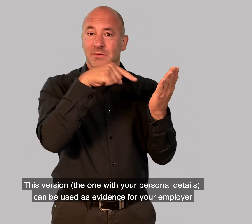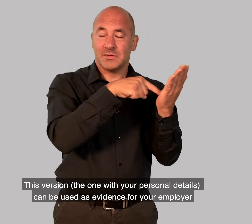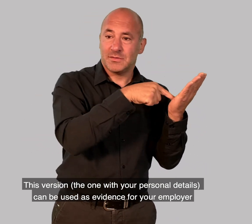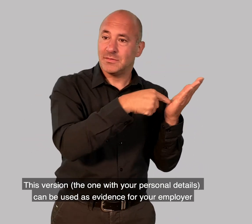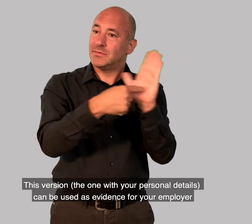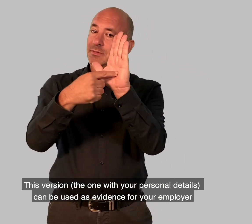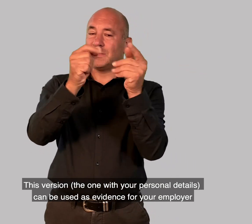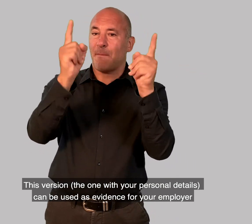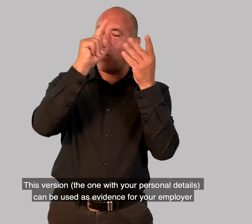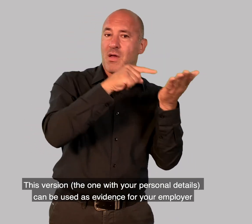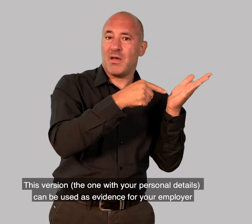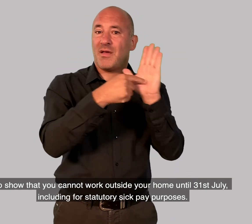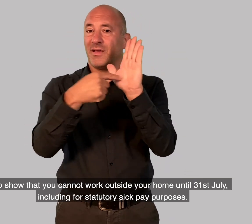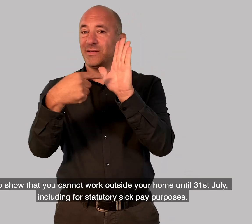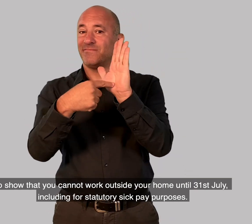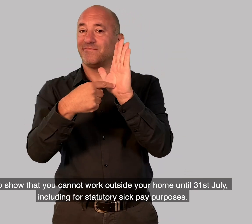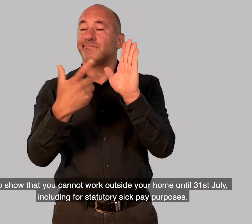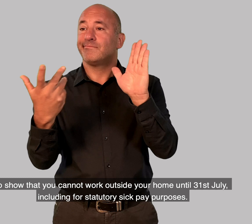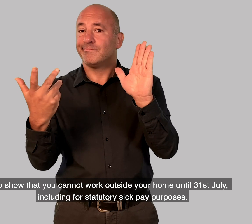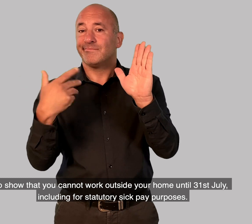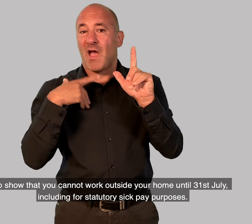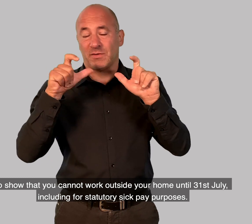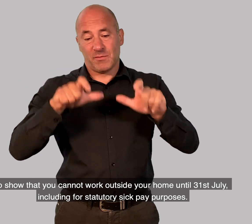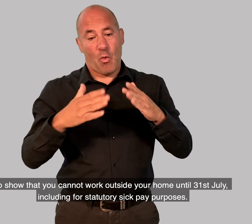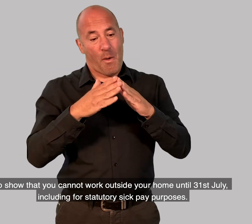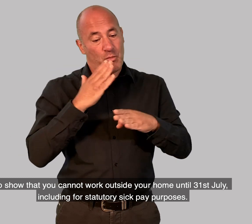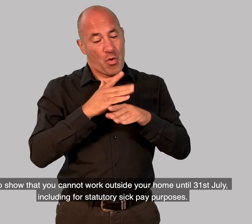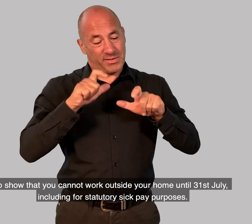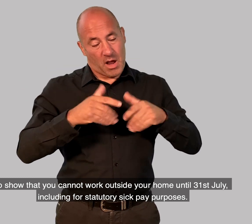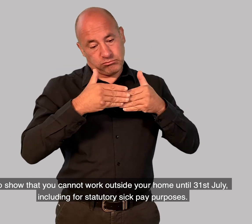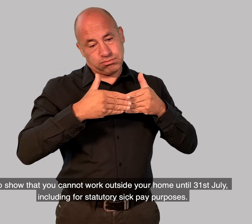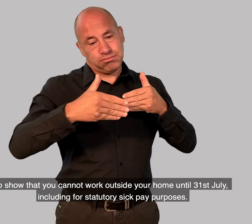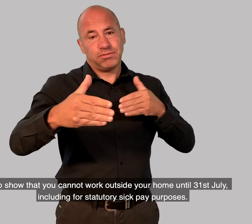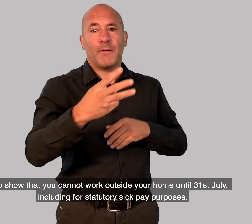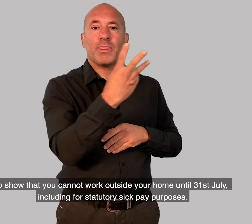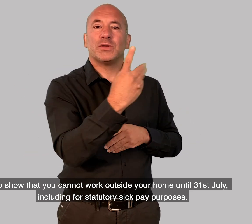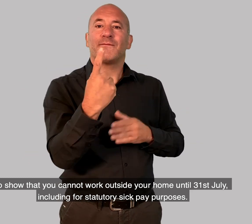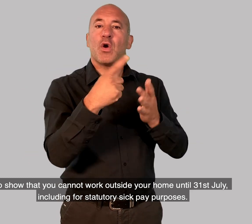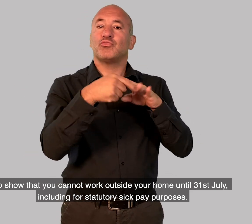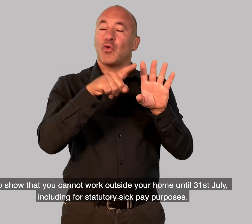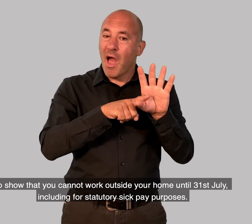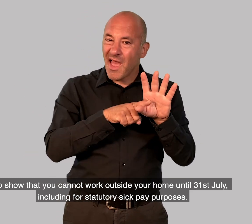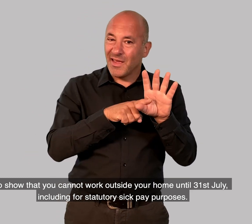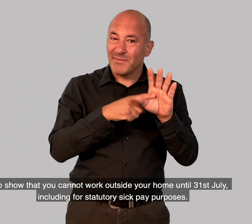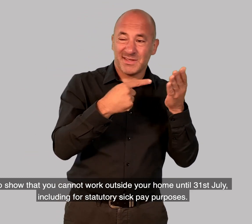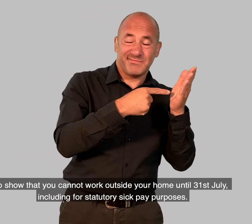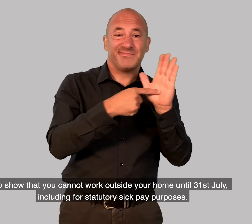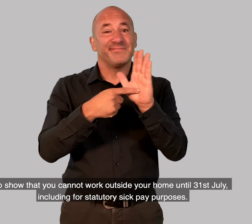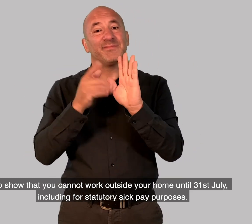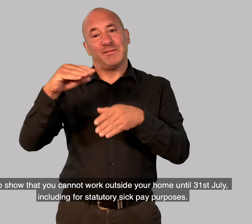as evidence for your employer to show that you cannot work outside your home until the 31st of July,